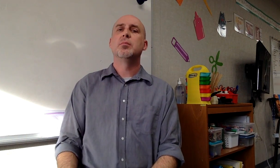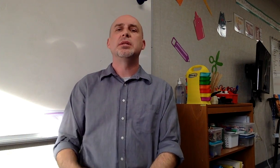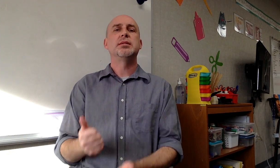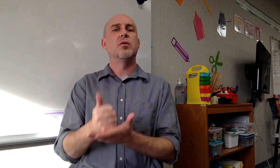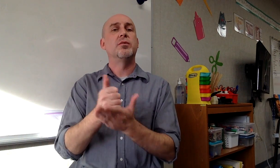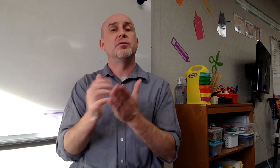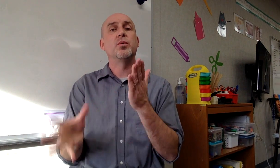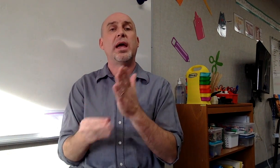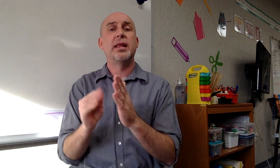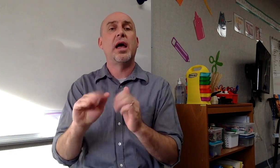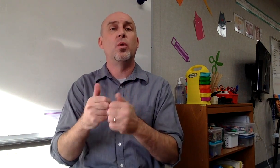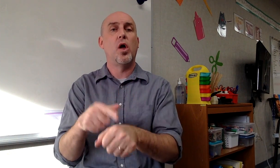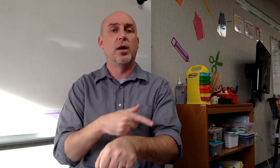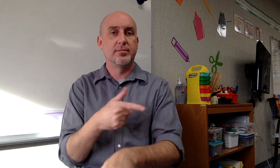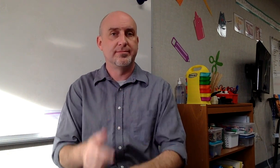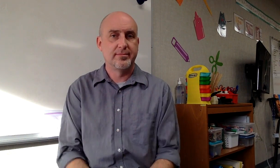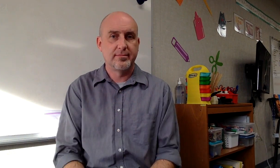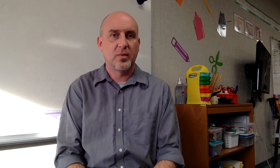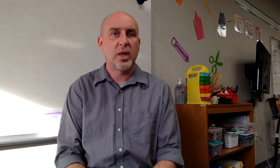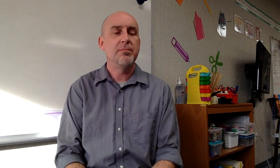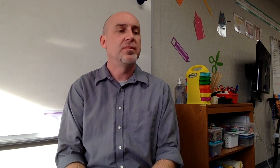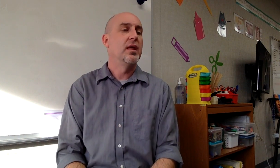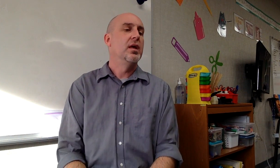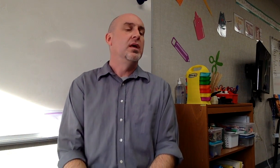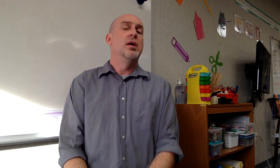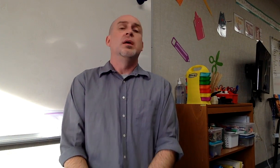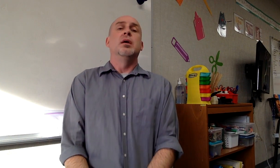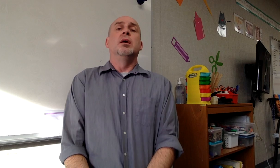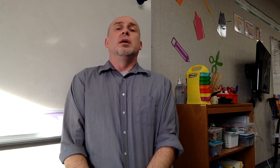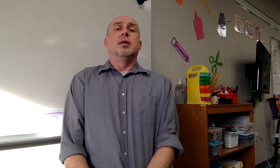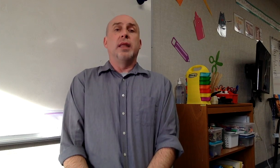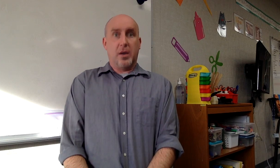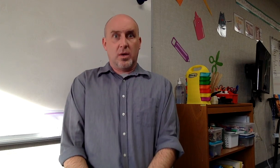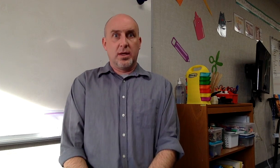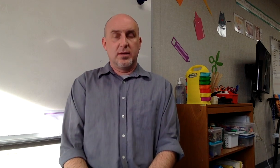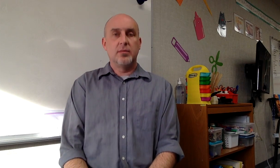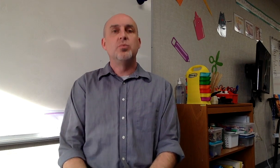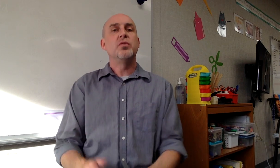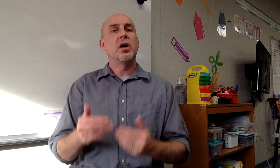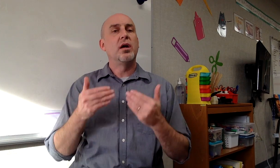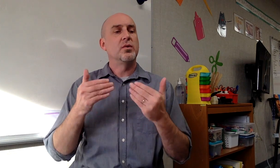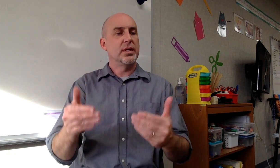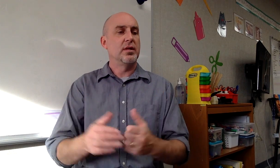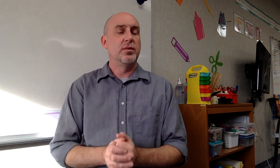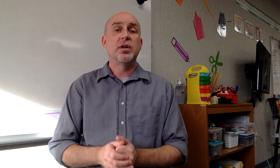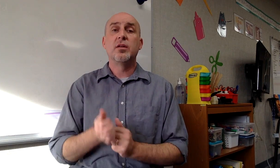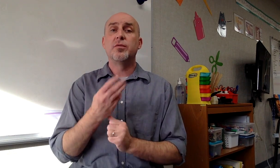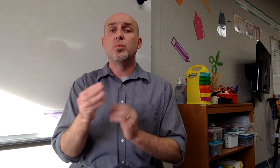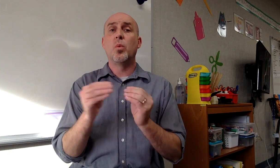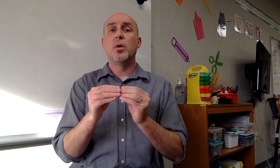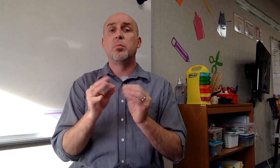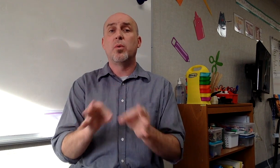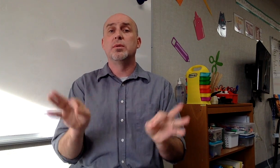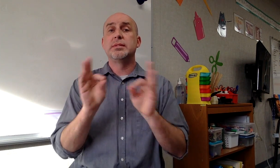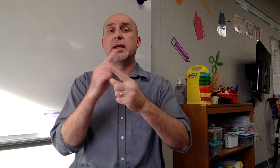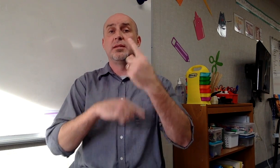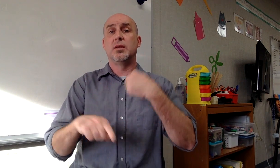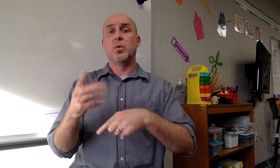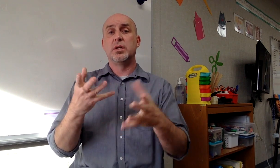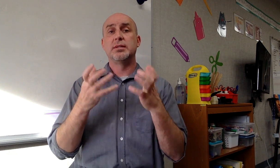it's helpful if you add how long, okay? Now, moving on quickly, we've got a few more important signs I wanted to